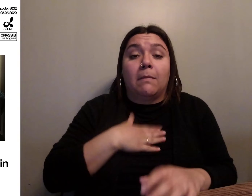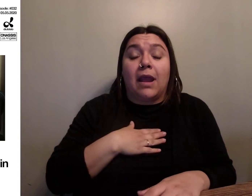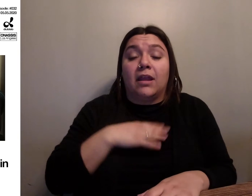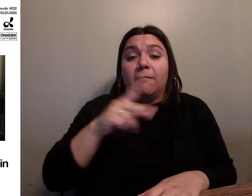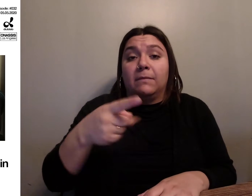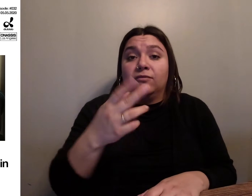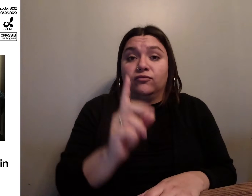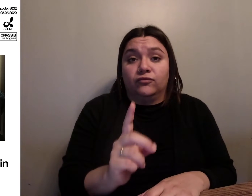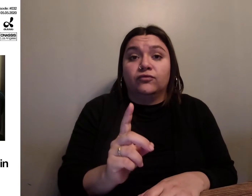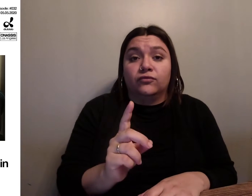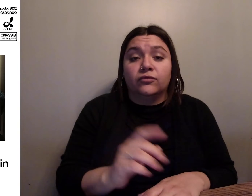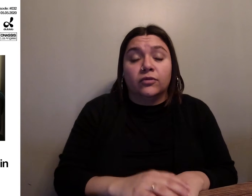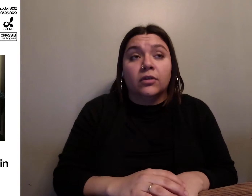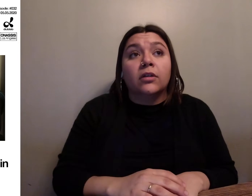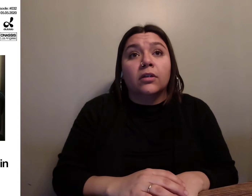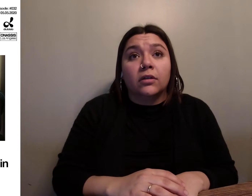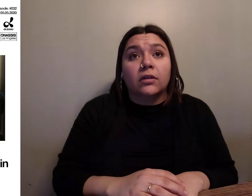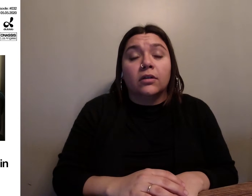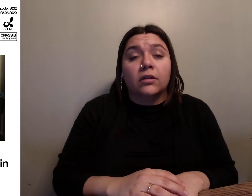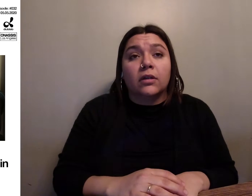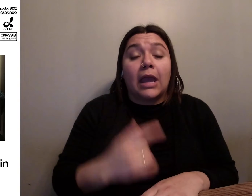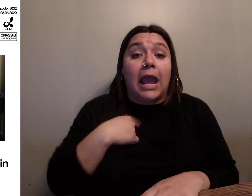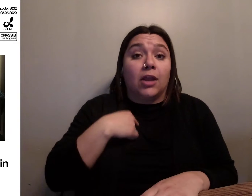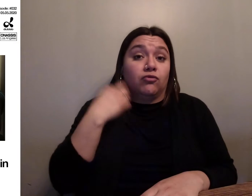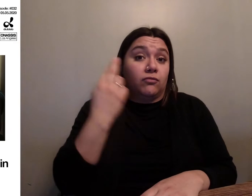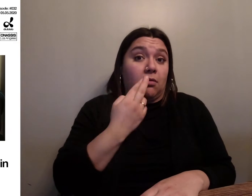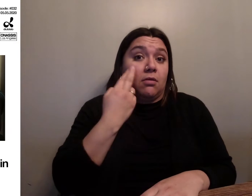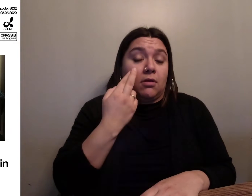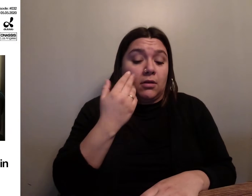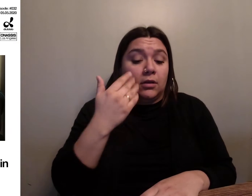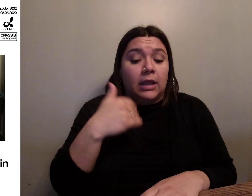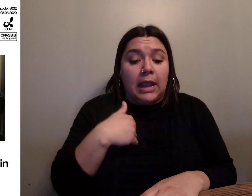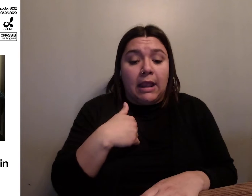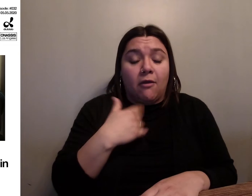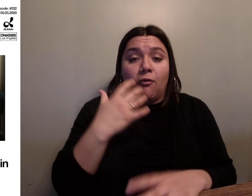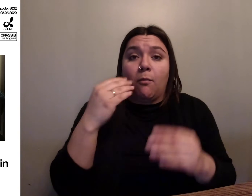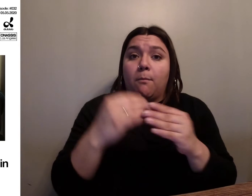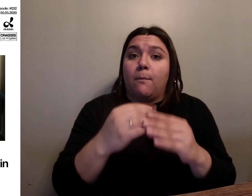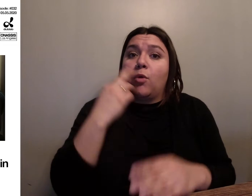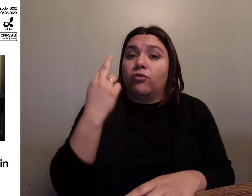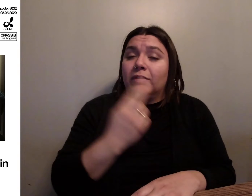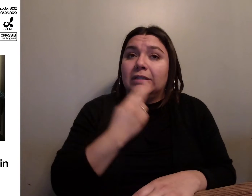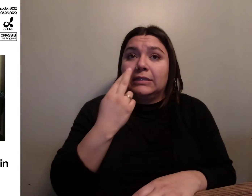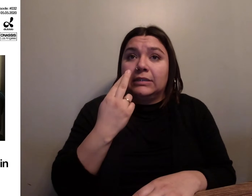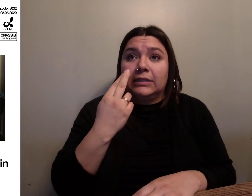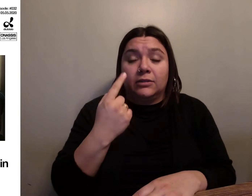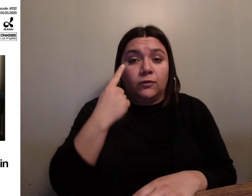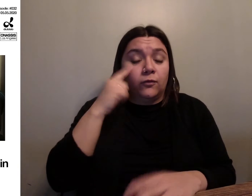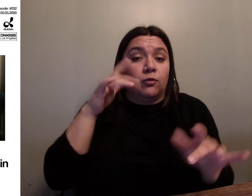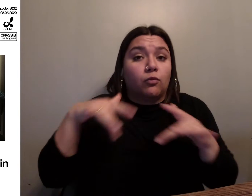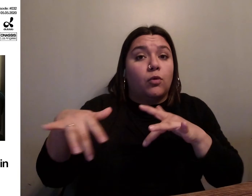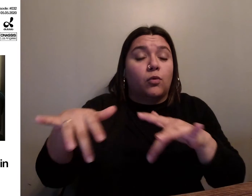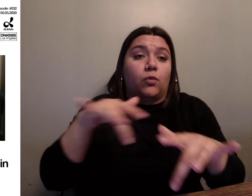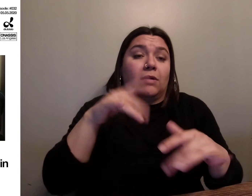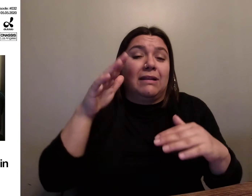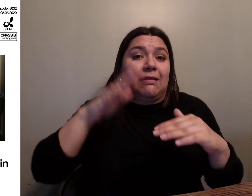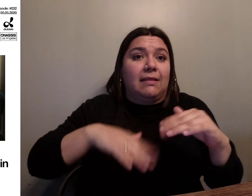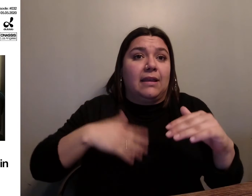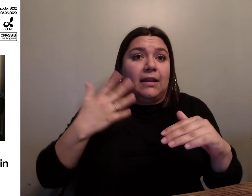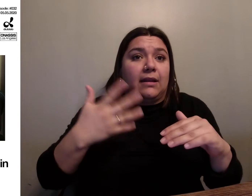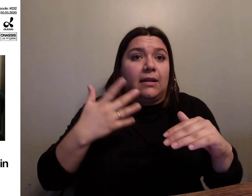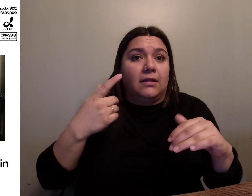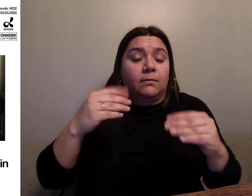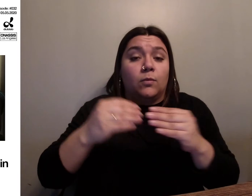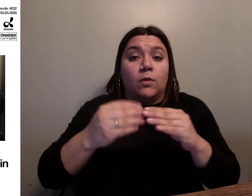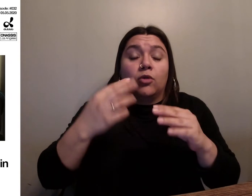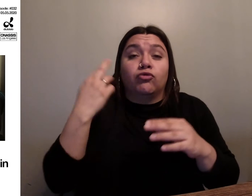were also more reasons to record than just my own selfish interest in it. That there